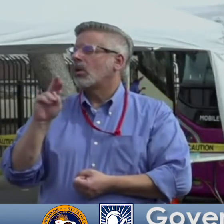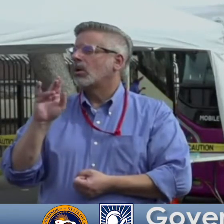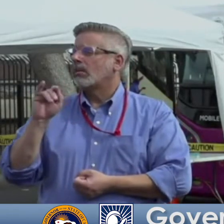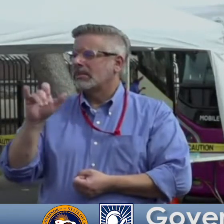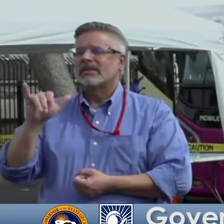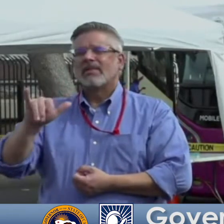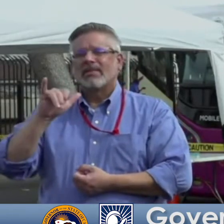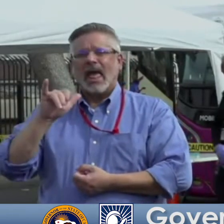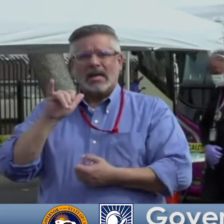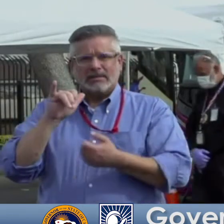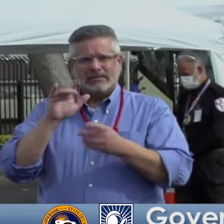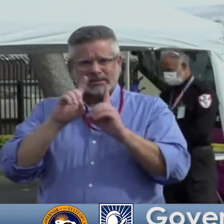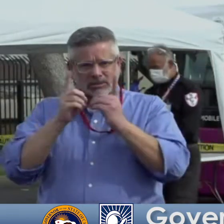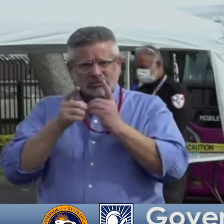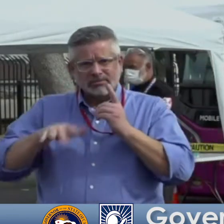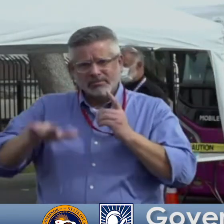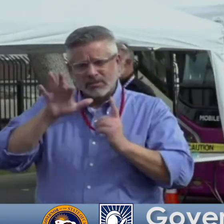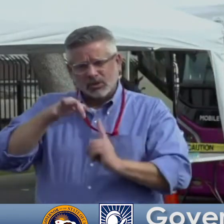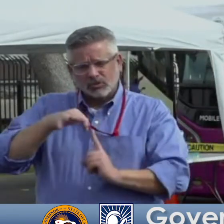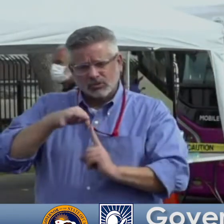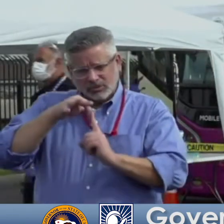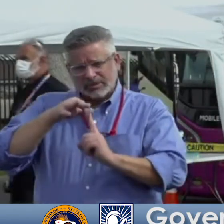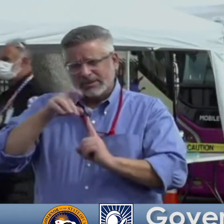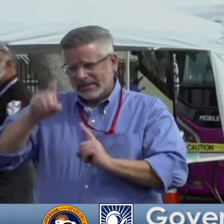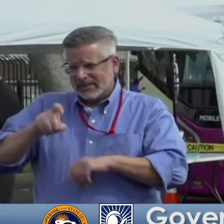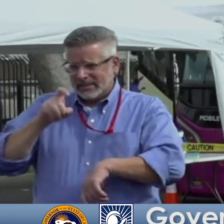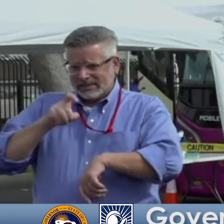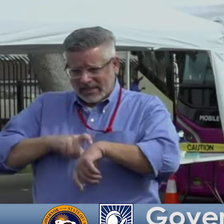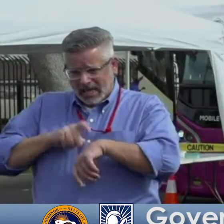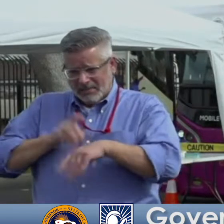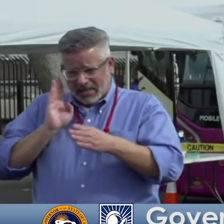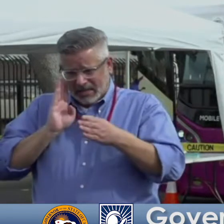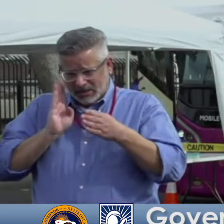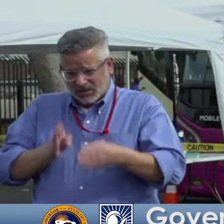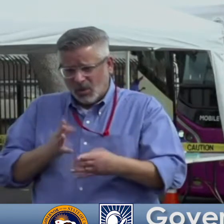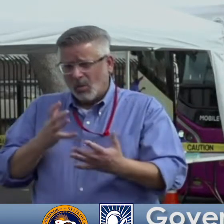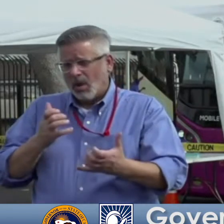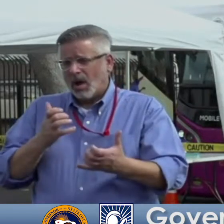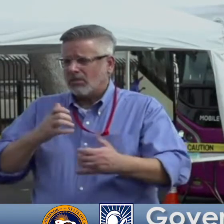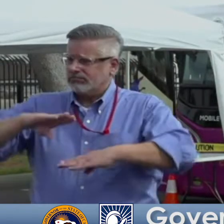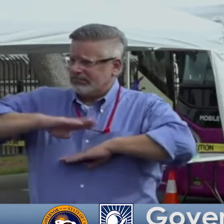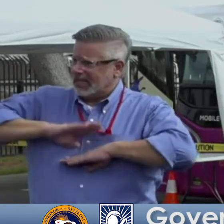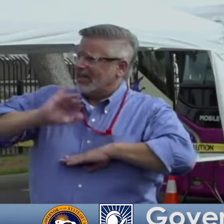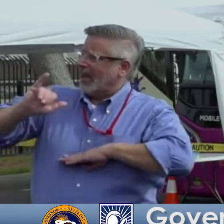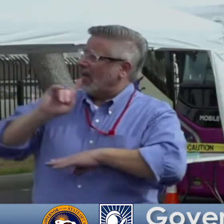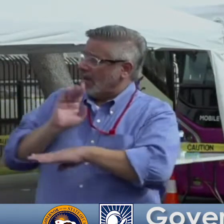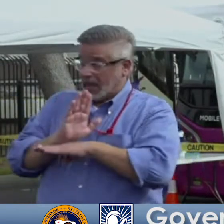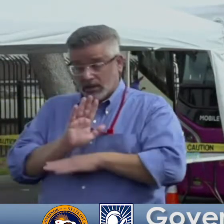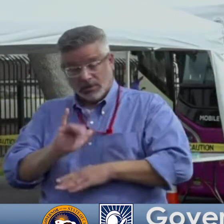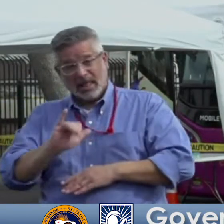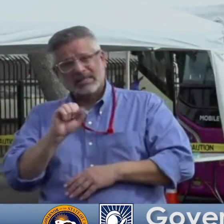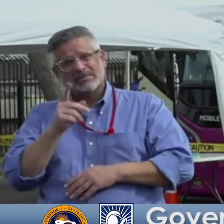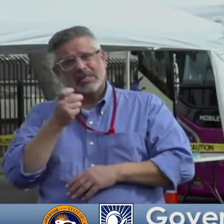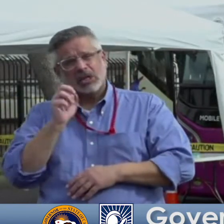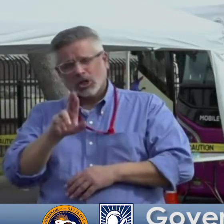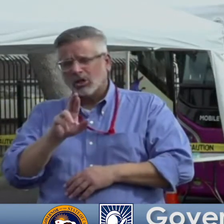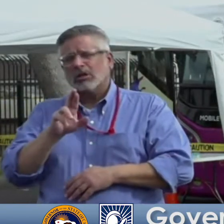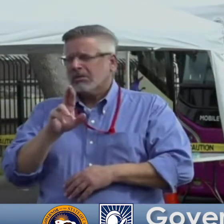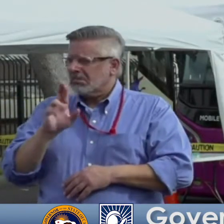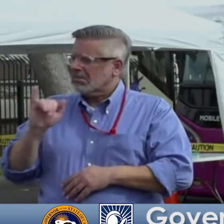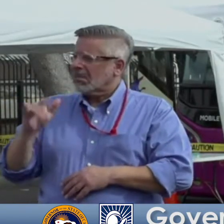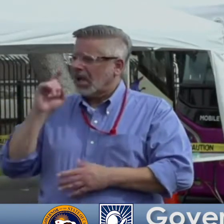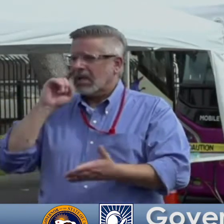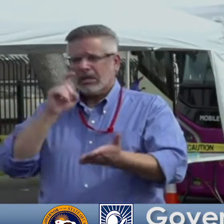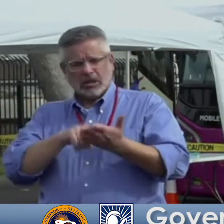district, they're uniquely deserving of our time and attention. And so I wanted to fulfill the commitment I made to the Speaker. I want to acknowledge the work of the